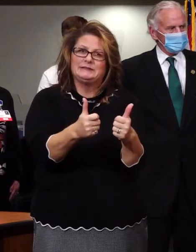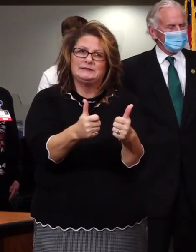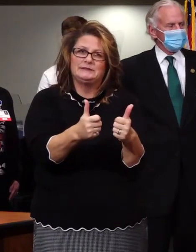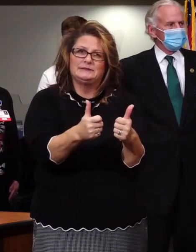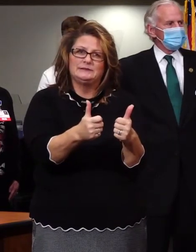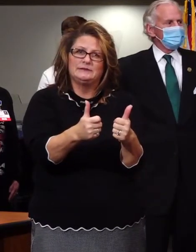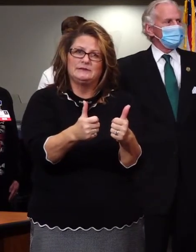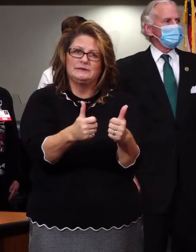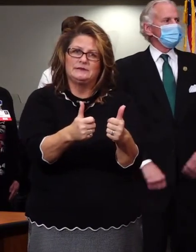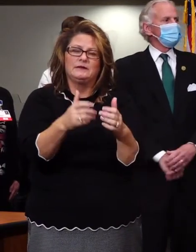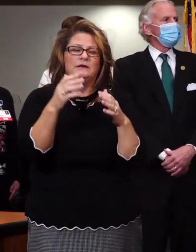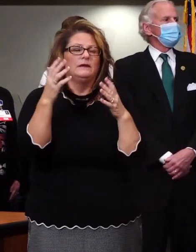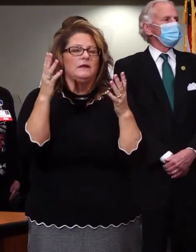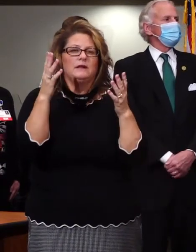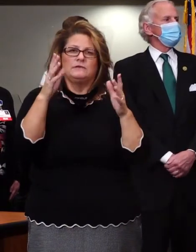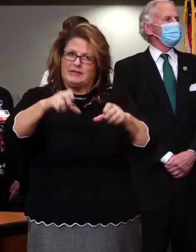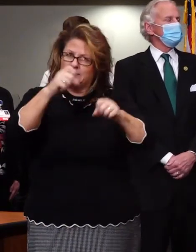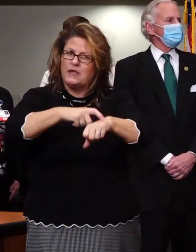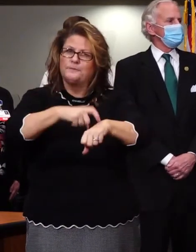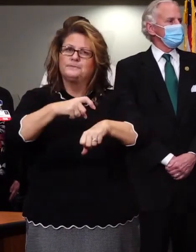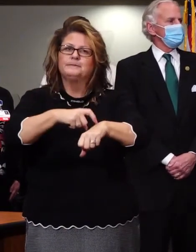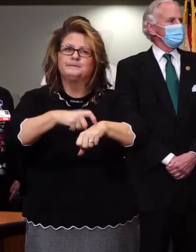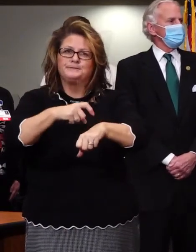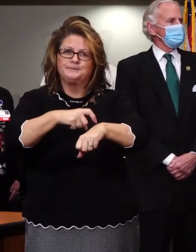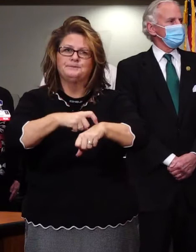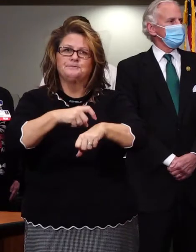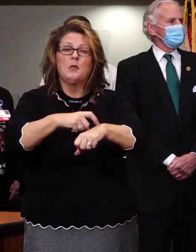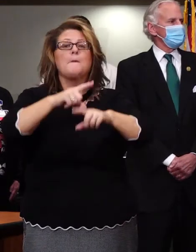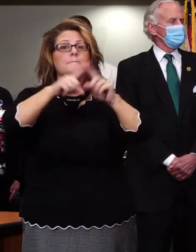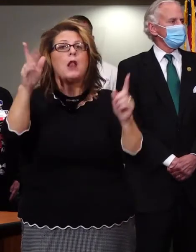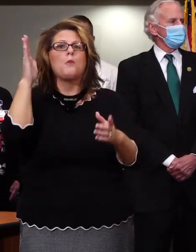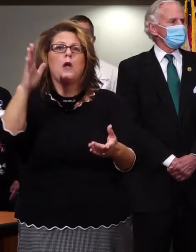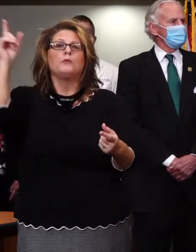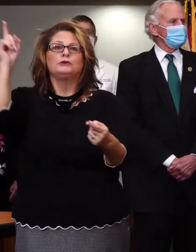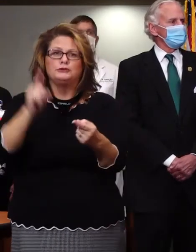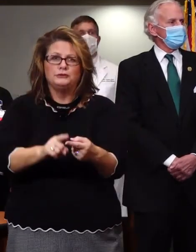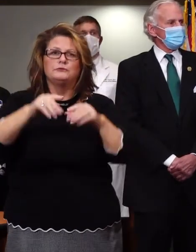These vaccines will help us to not be able to spread the vaccine.